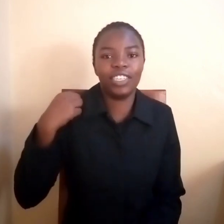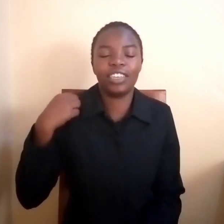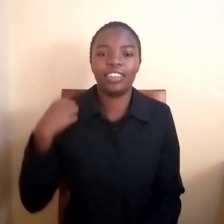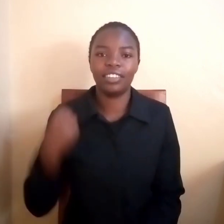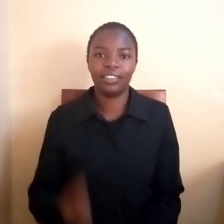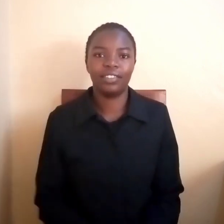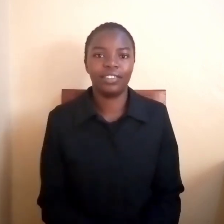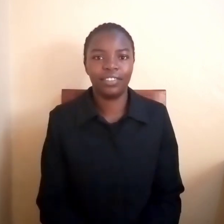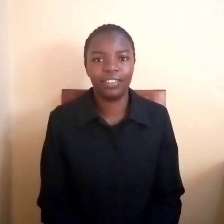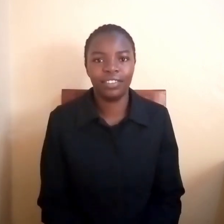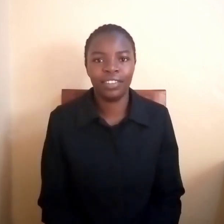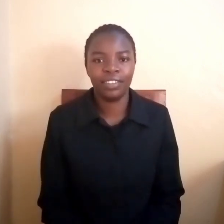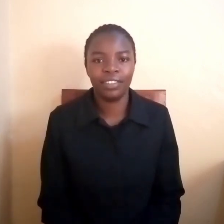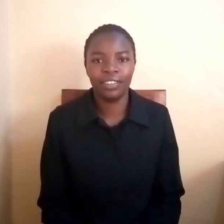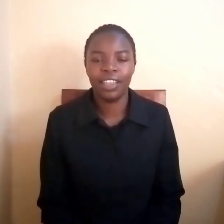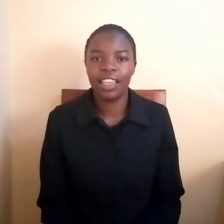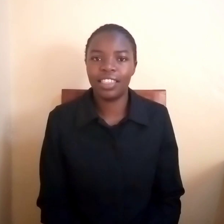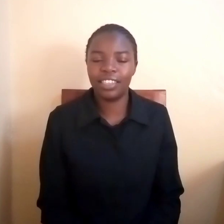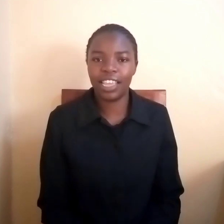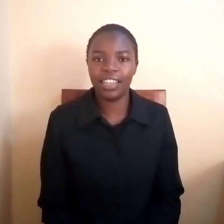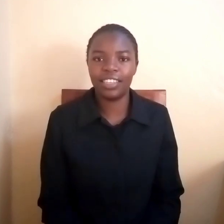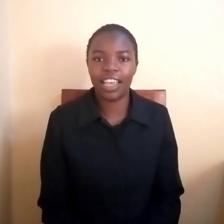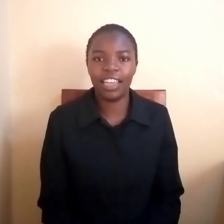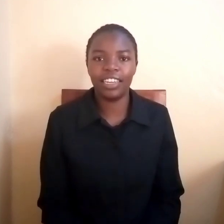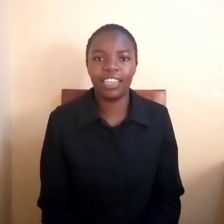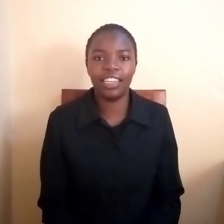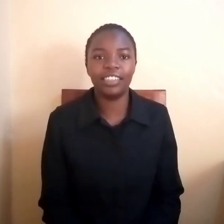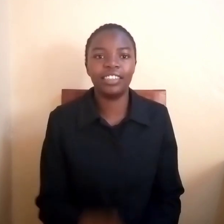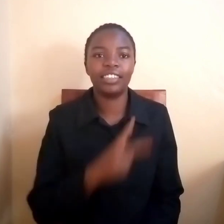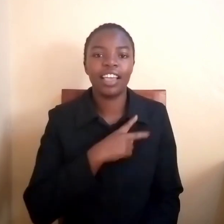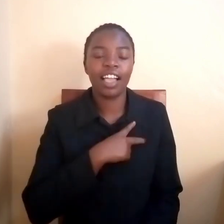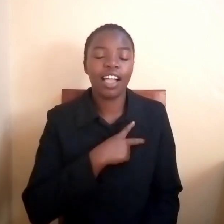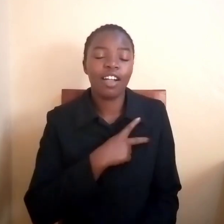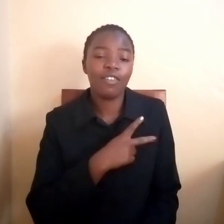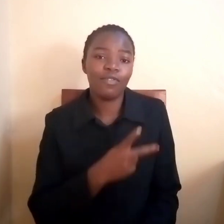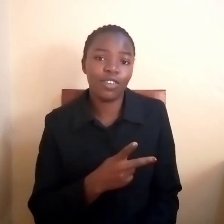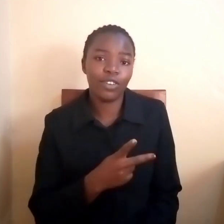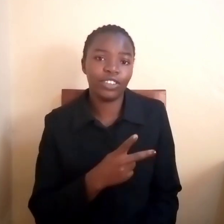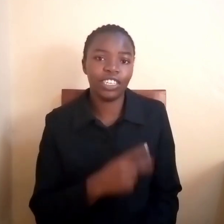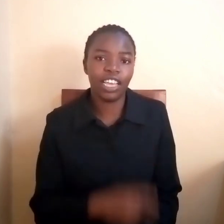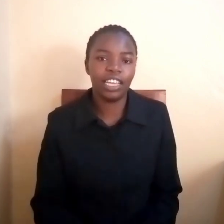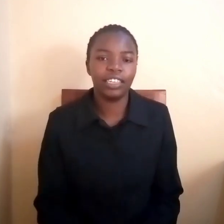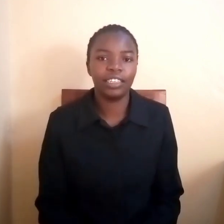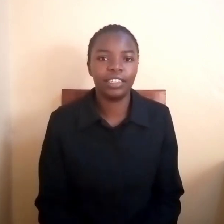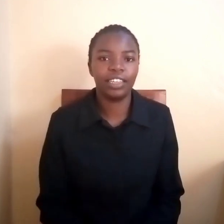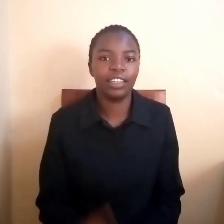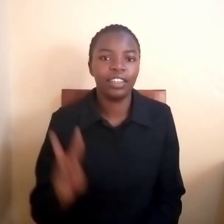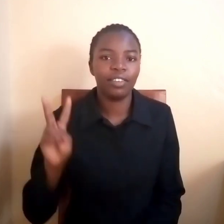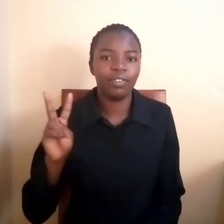volunteer. The second sign is volunteer.